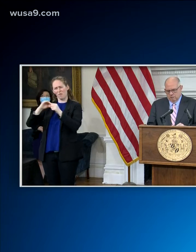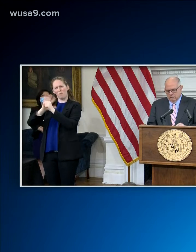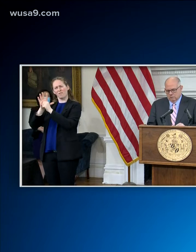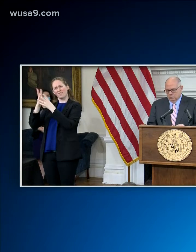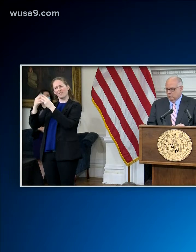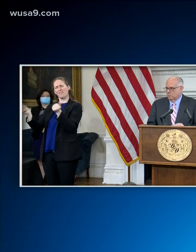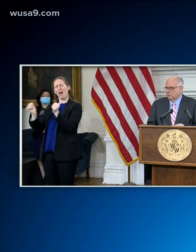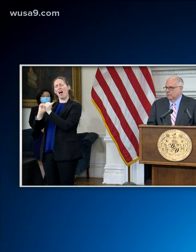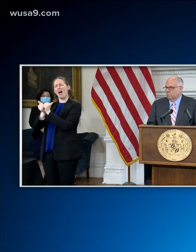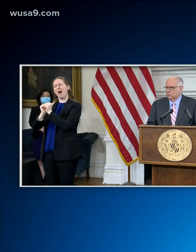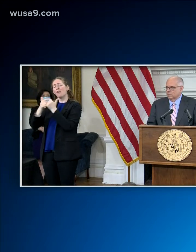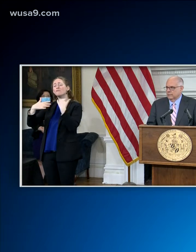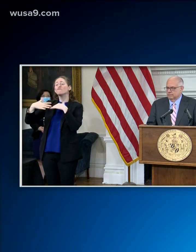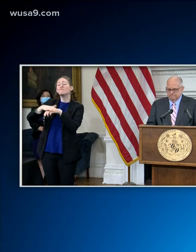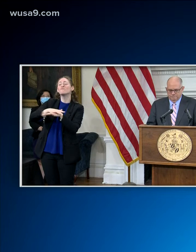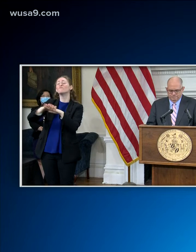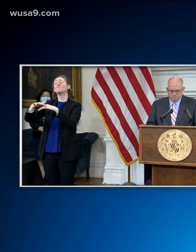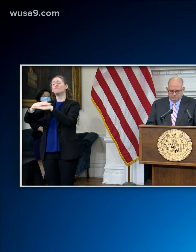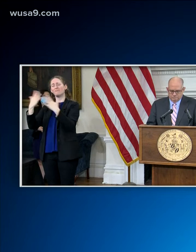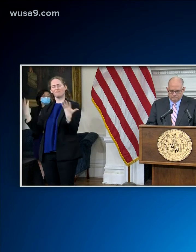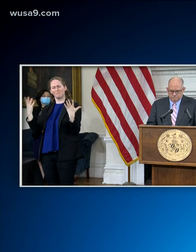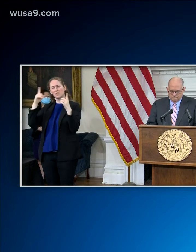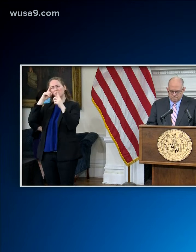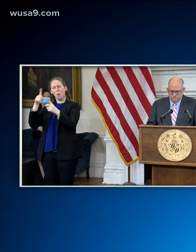to returning to a normal life once again.